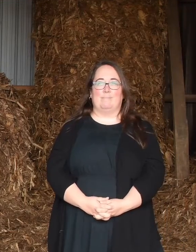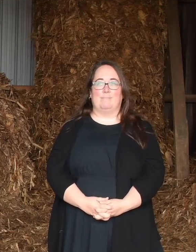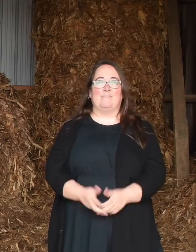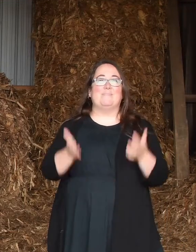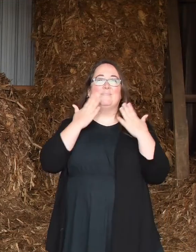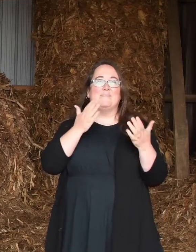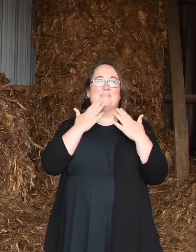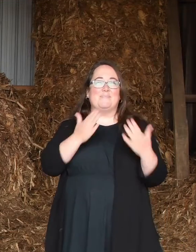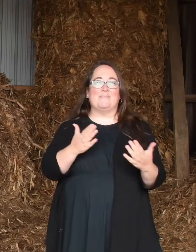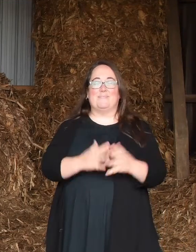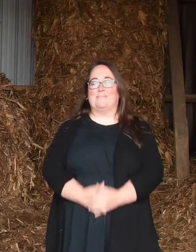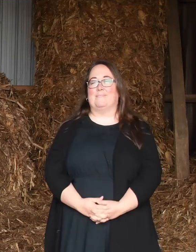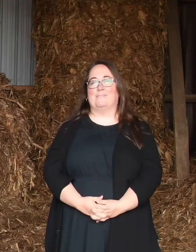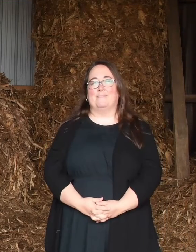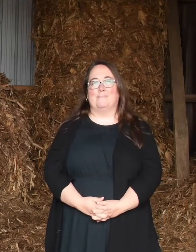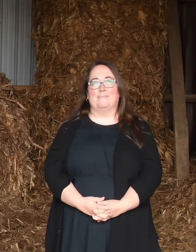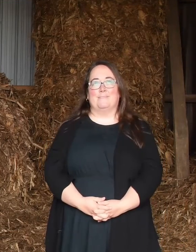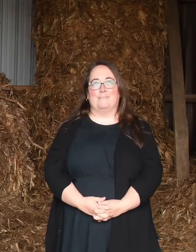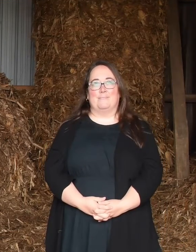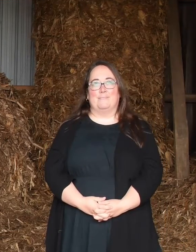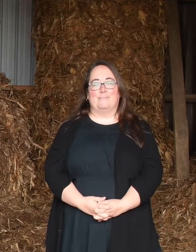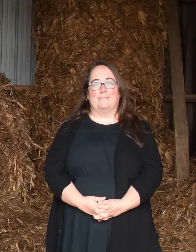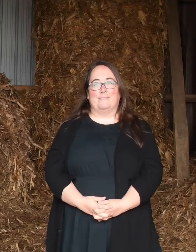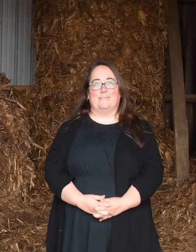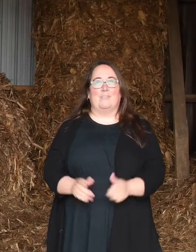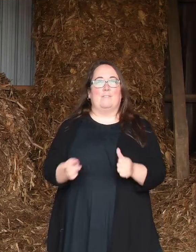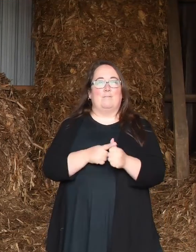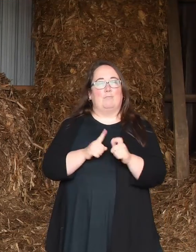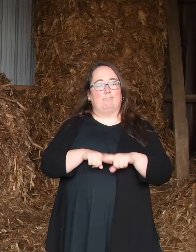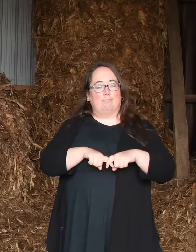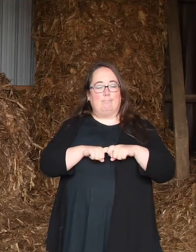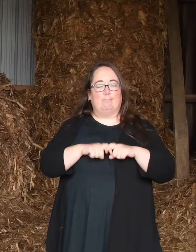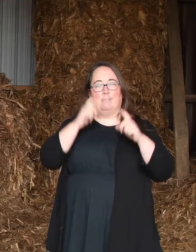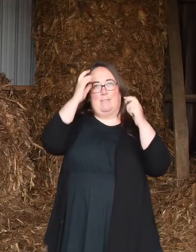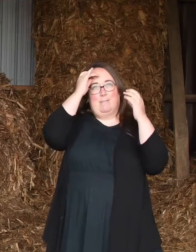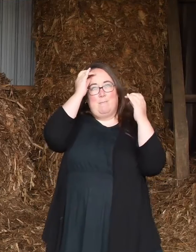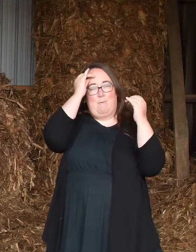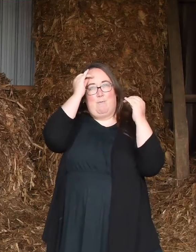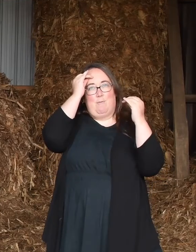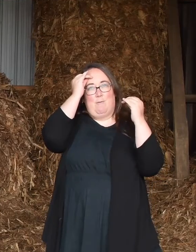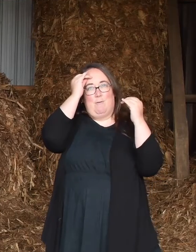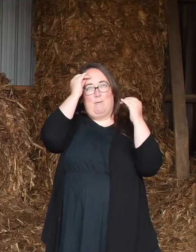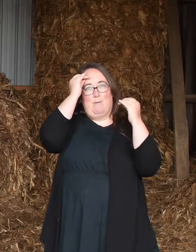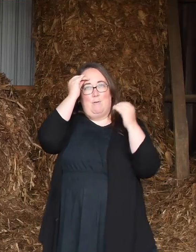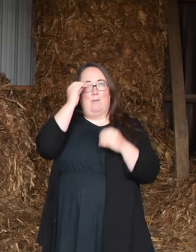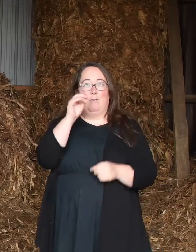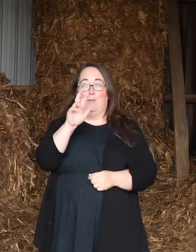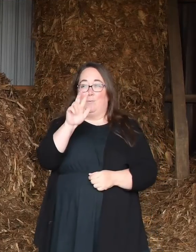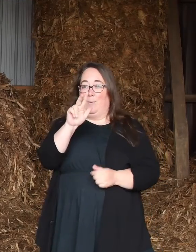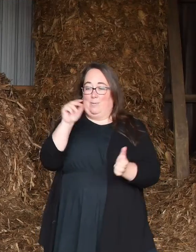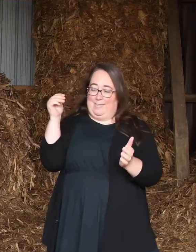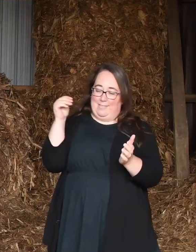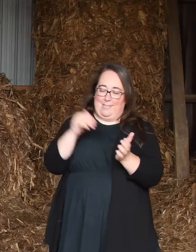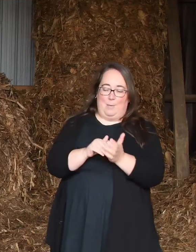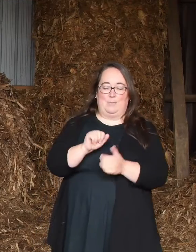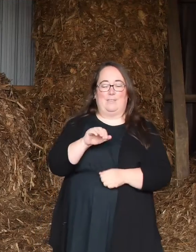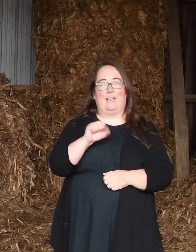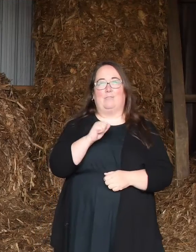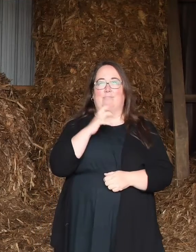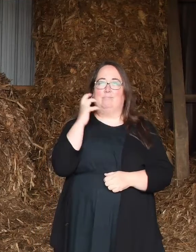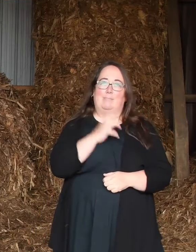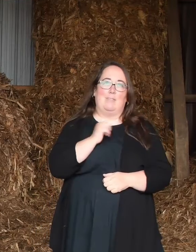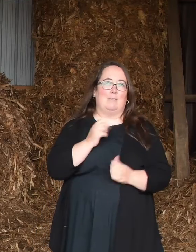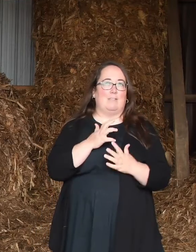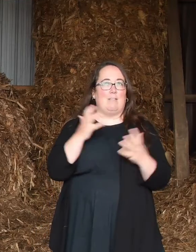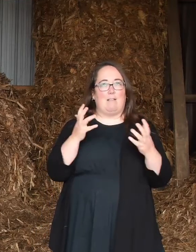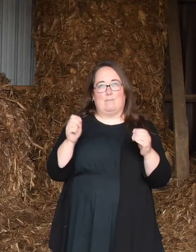Thank you. I'd just like to first just stop and think about it for a second. 23,000 acres. That is a lot